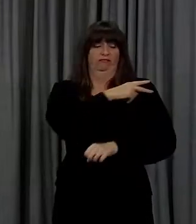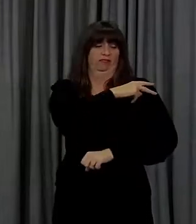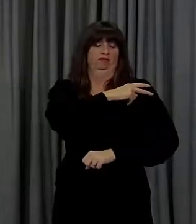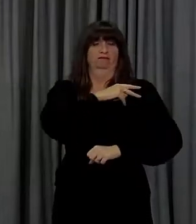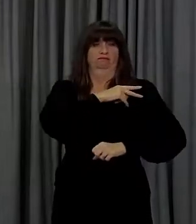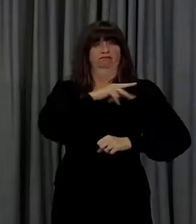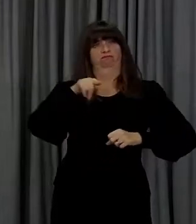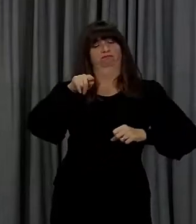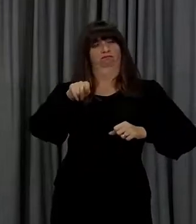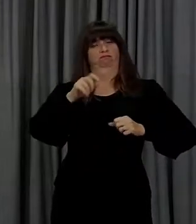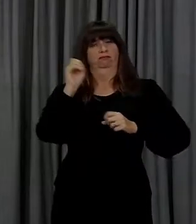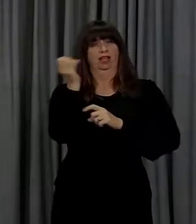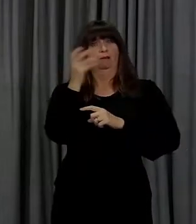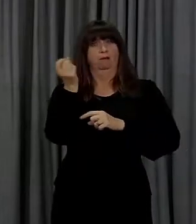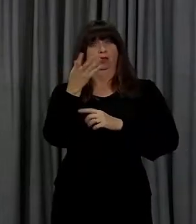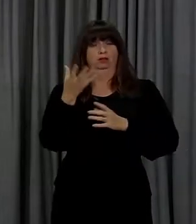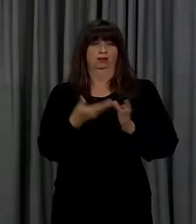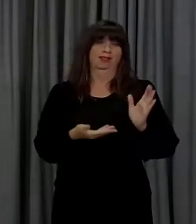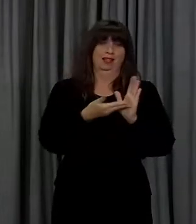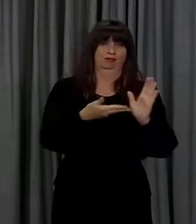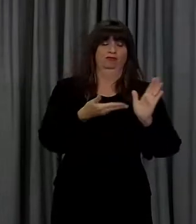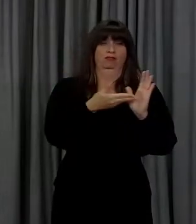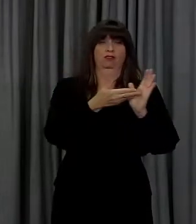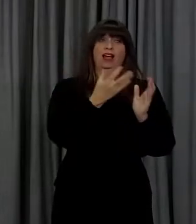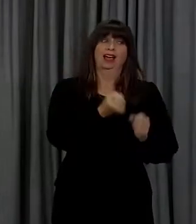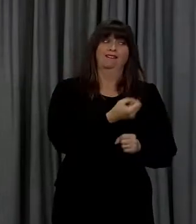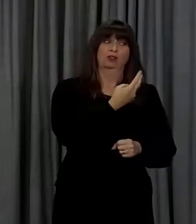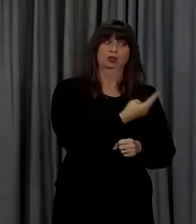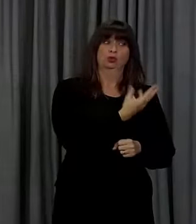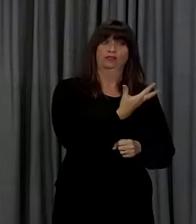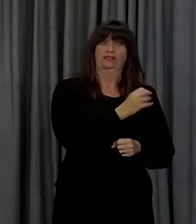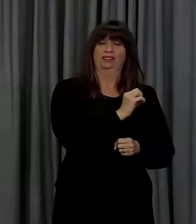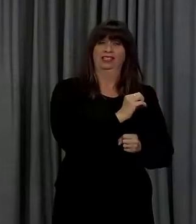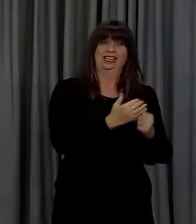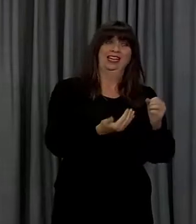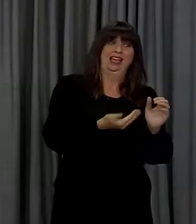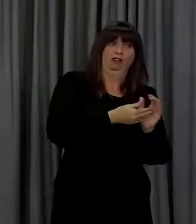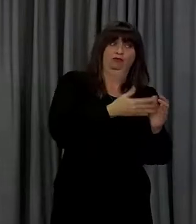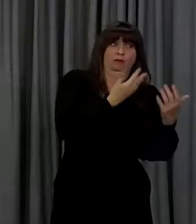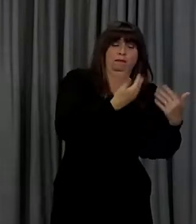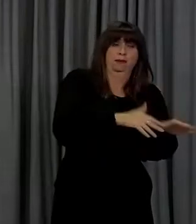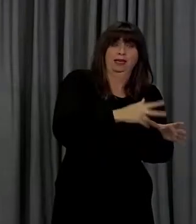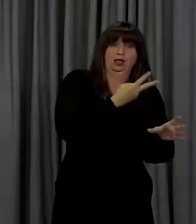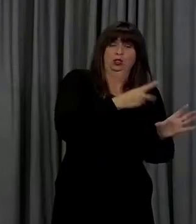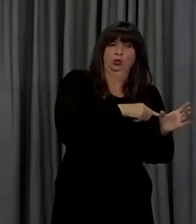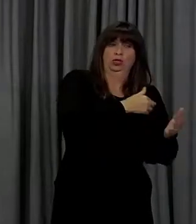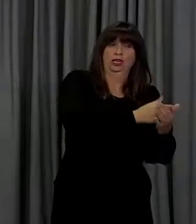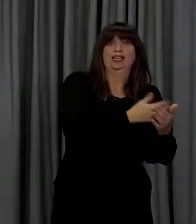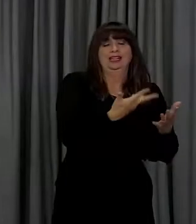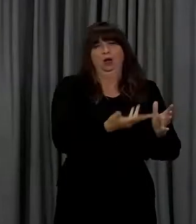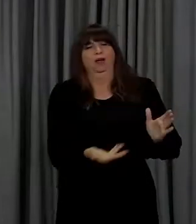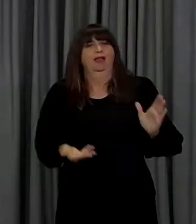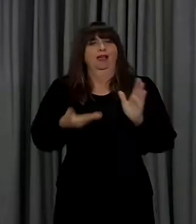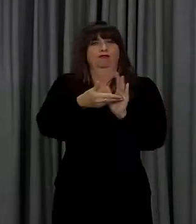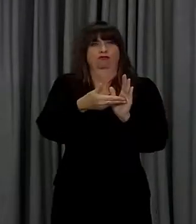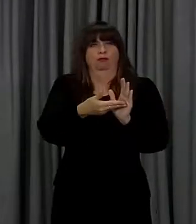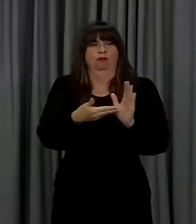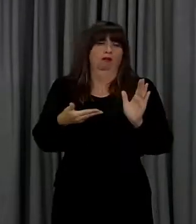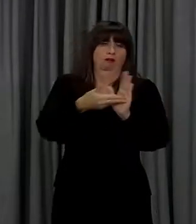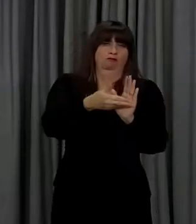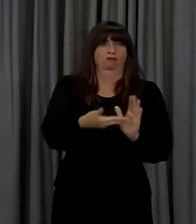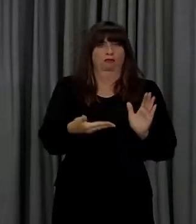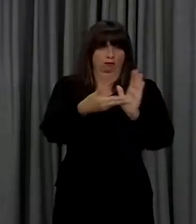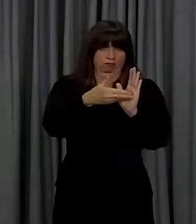will start work in Wales. And that's on top of the 250 that we recruited over the past 2 years and that are already at